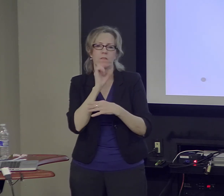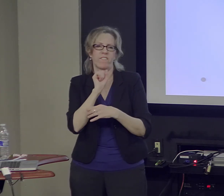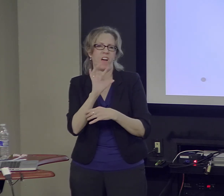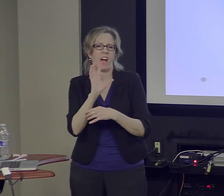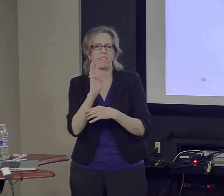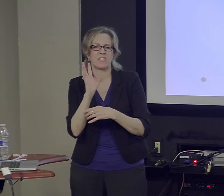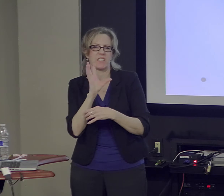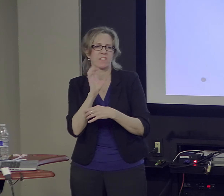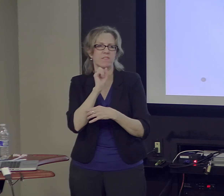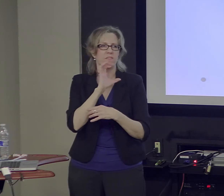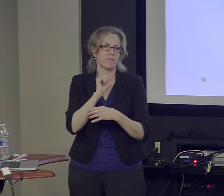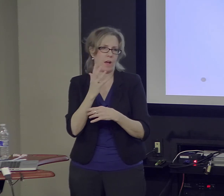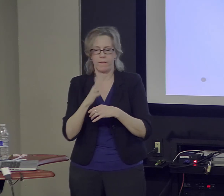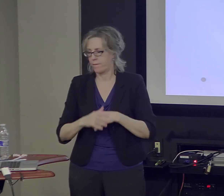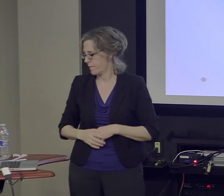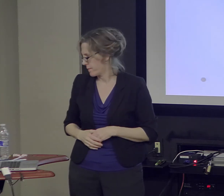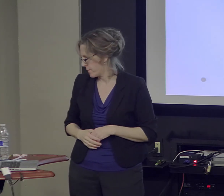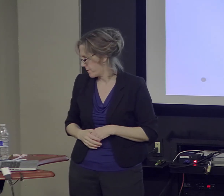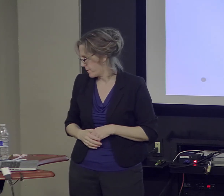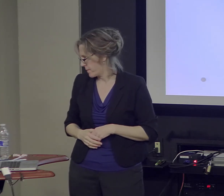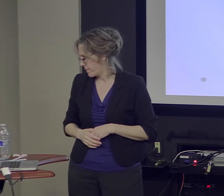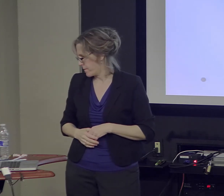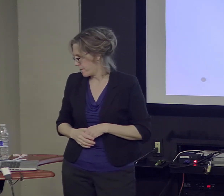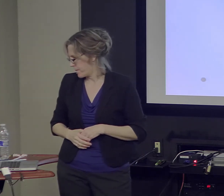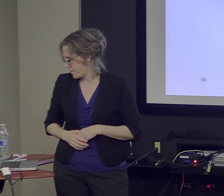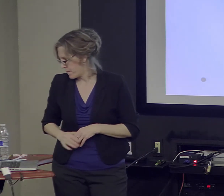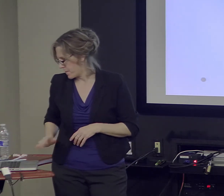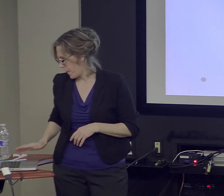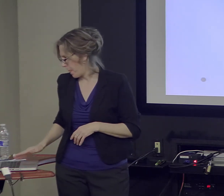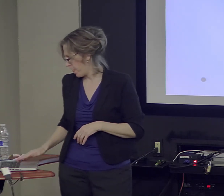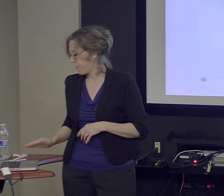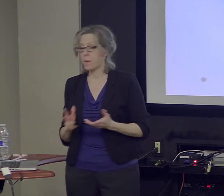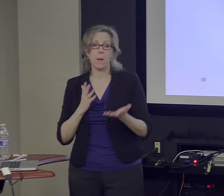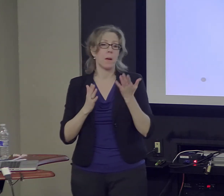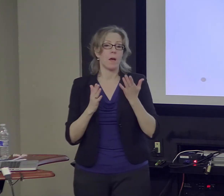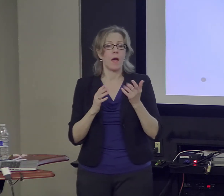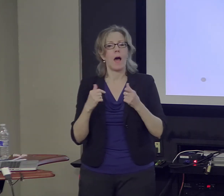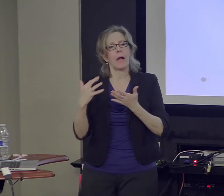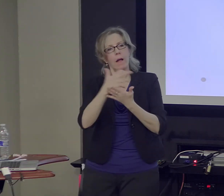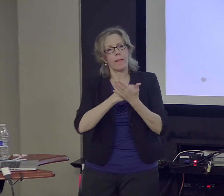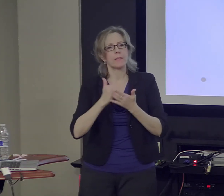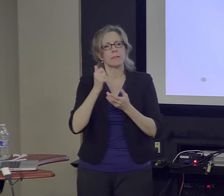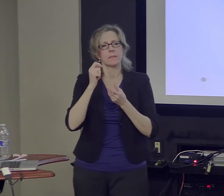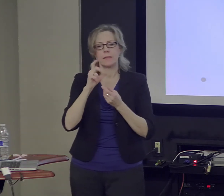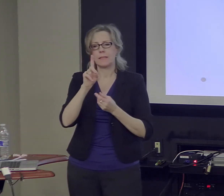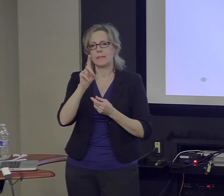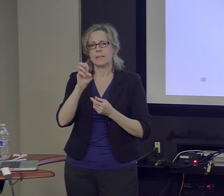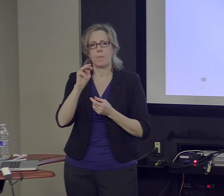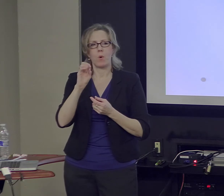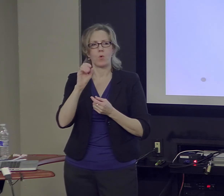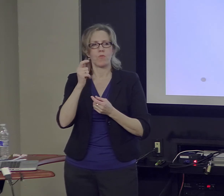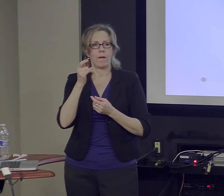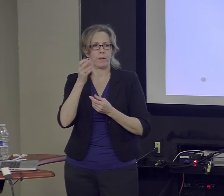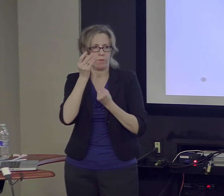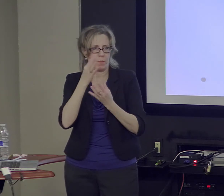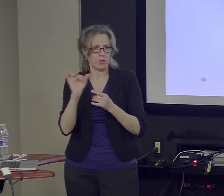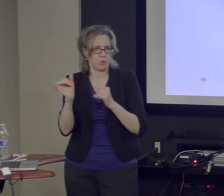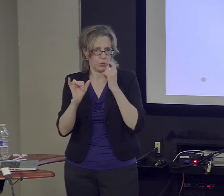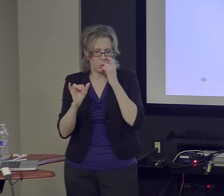or they learned sign language during the critical period for language acquisition. I